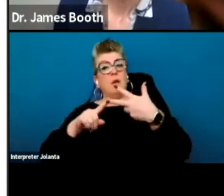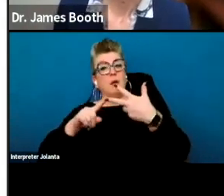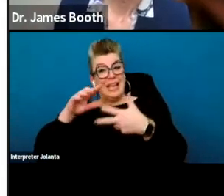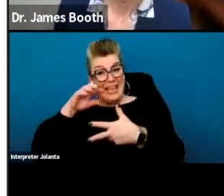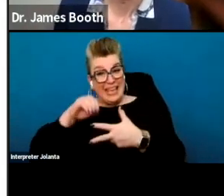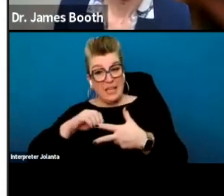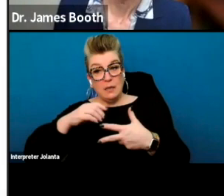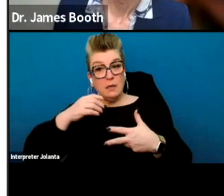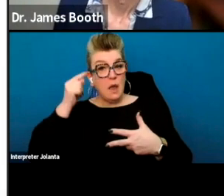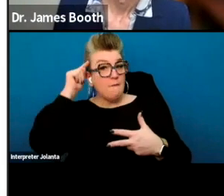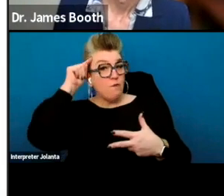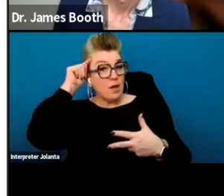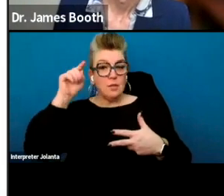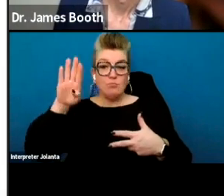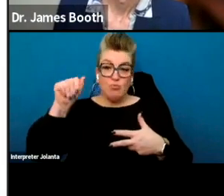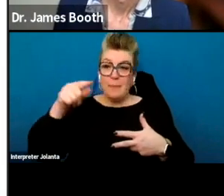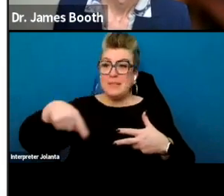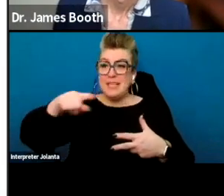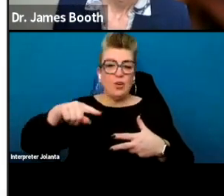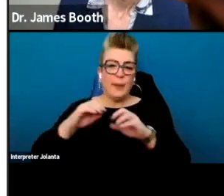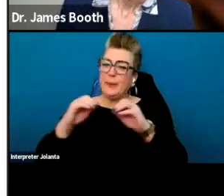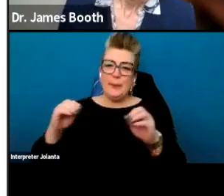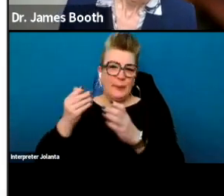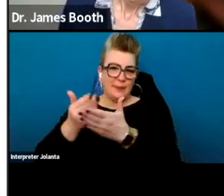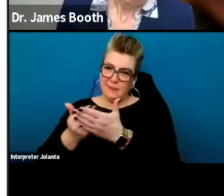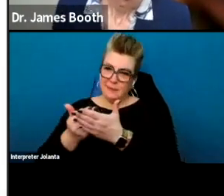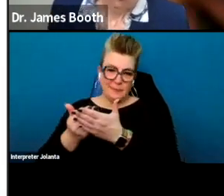specialization in the frontal cortex.